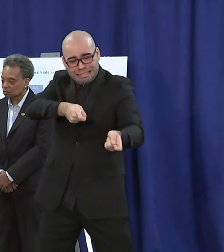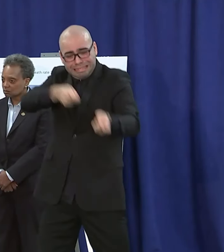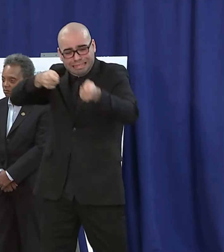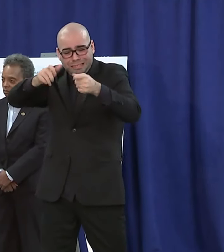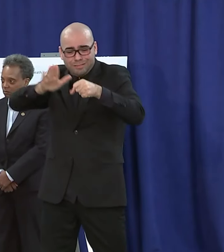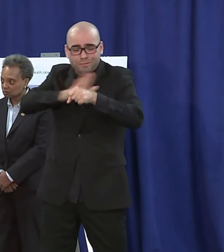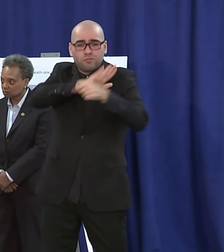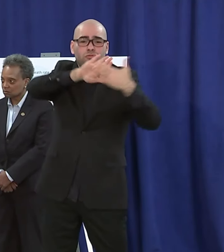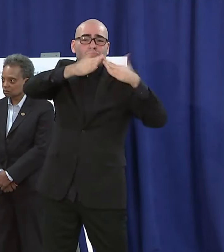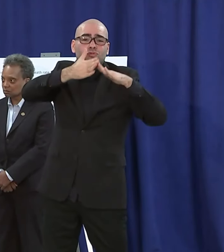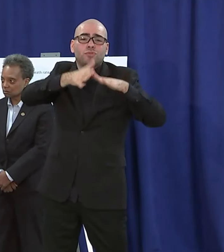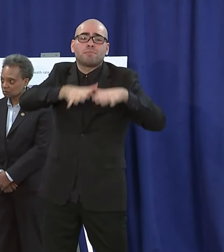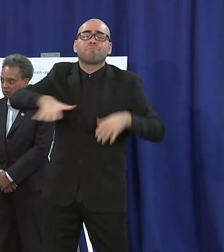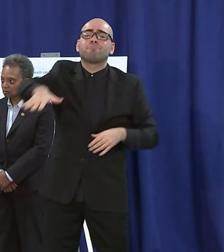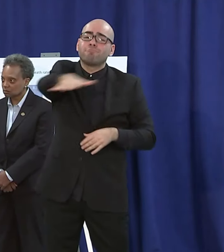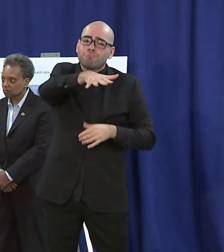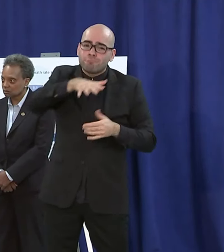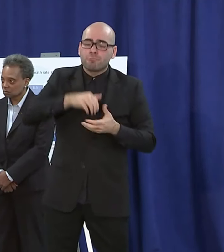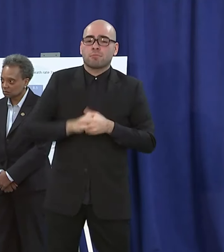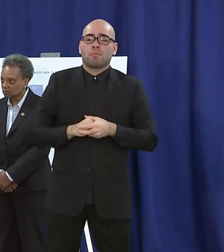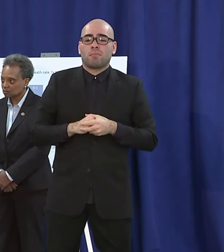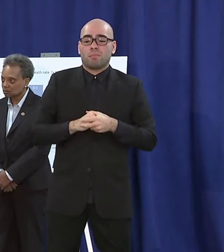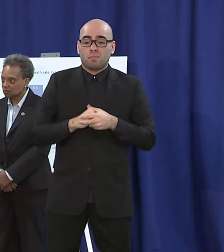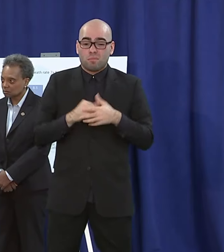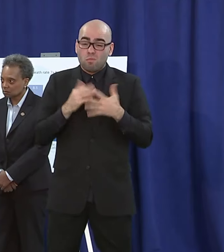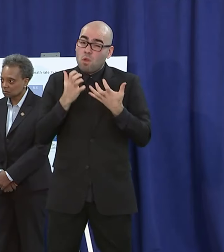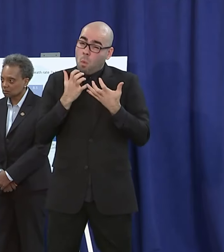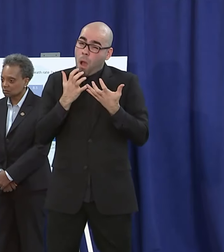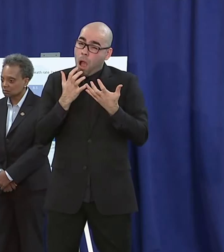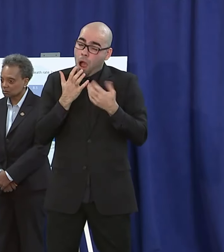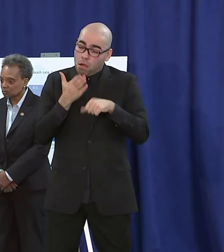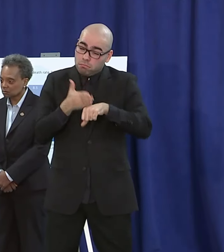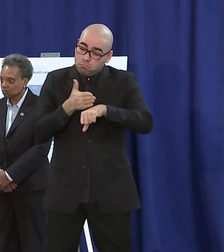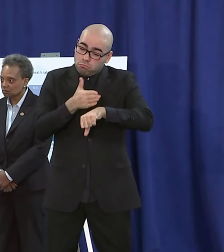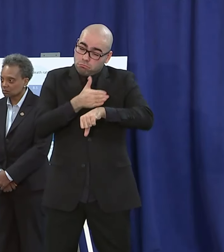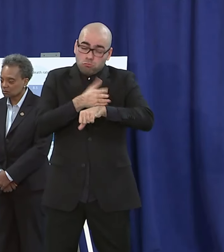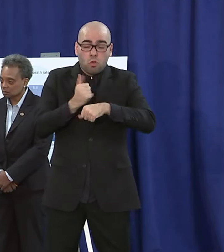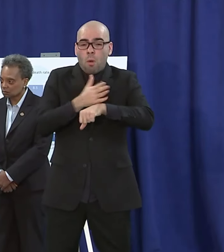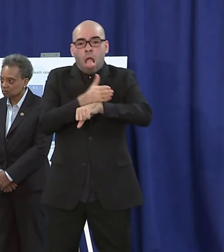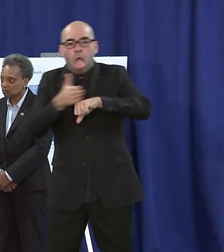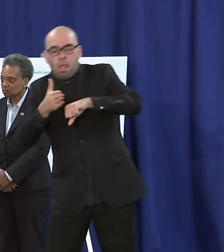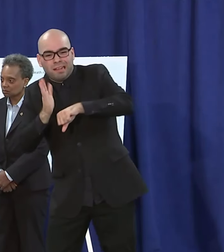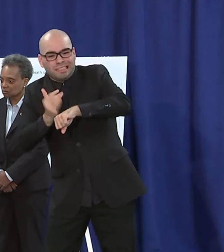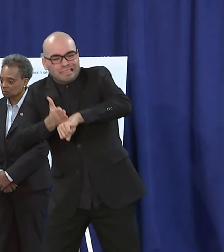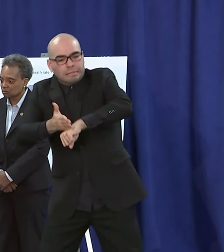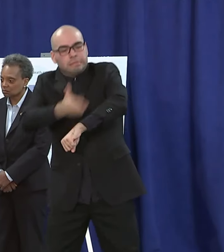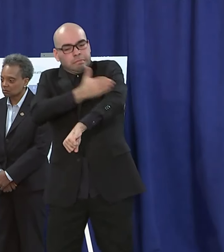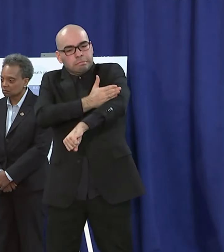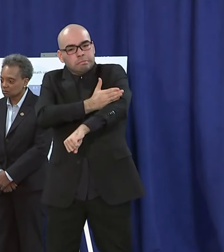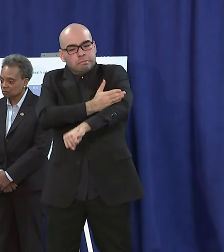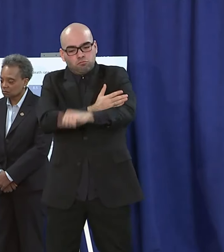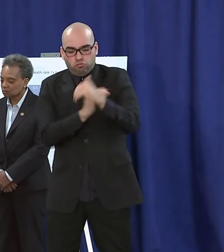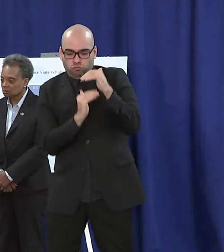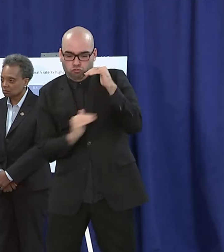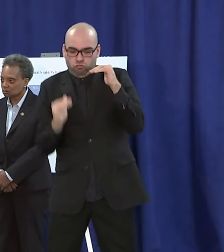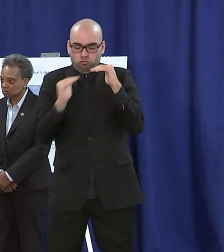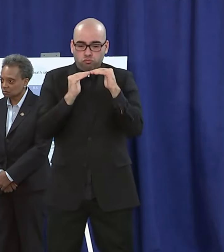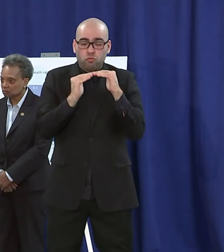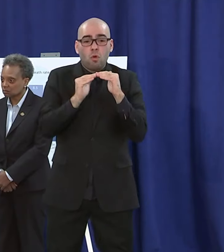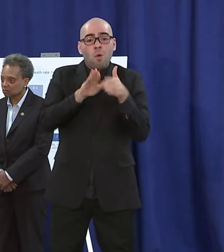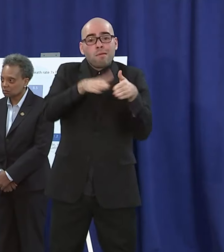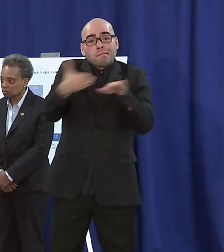community. And we want to make significant progress in erasing the mortality rate disparities. We